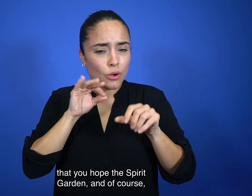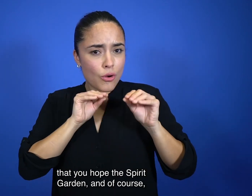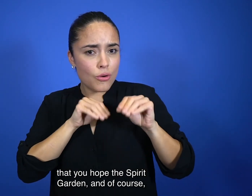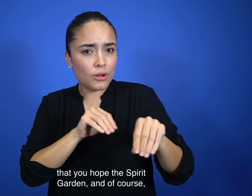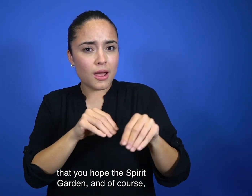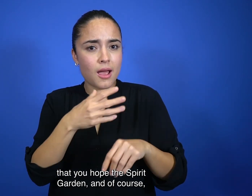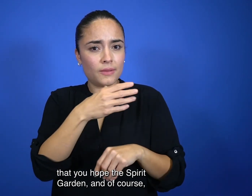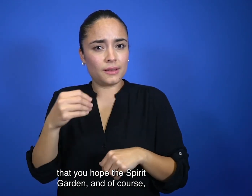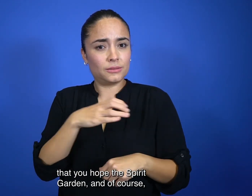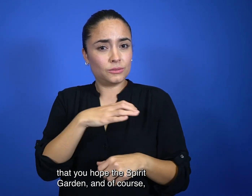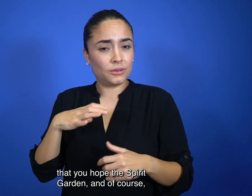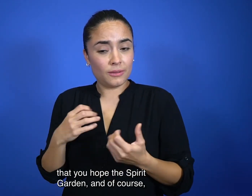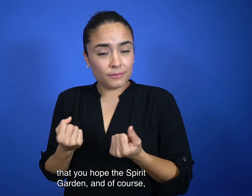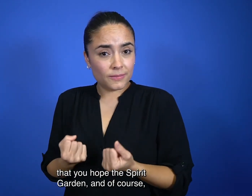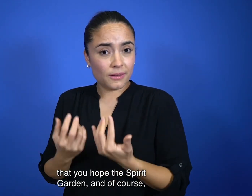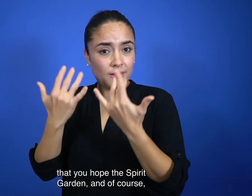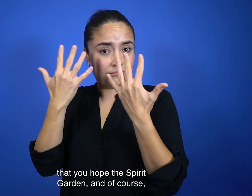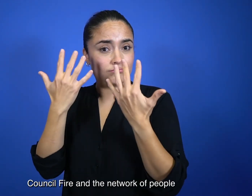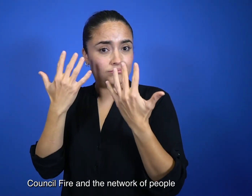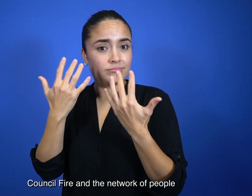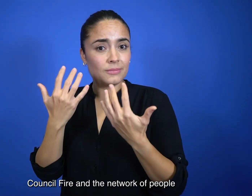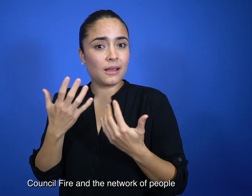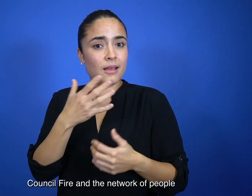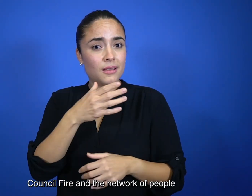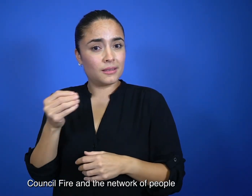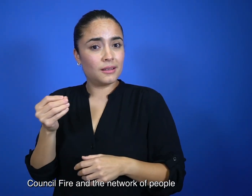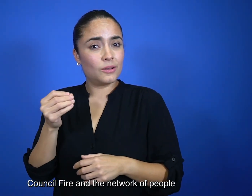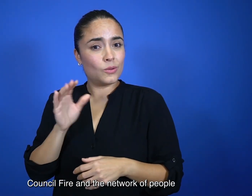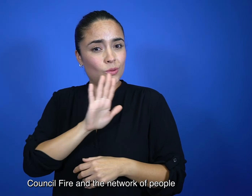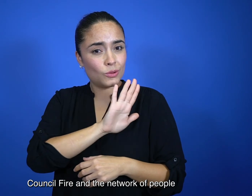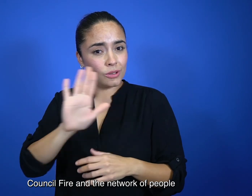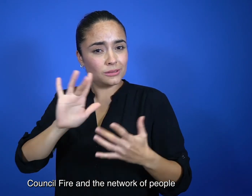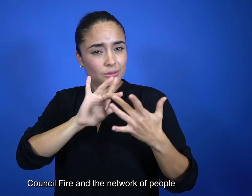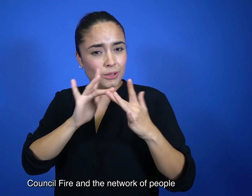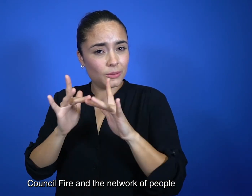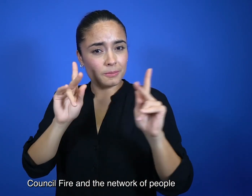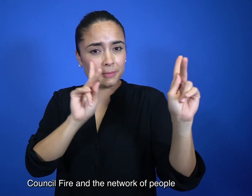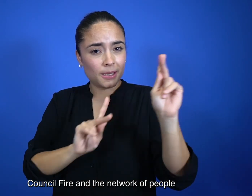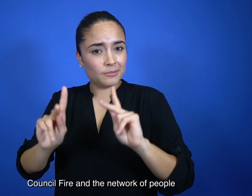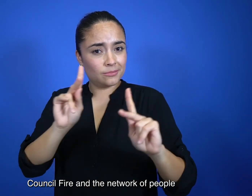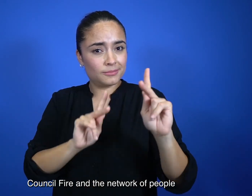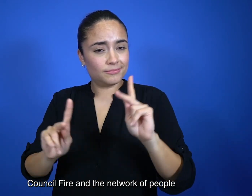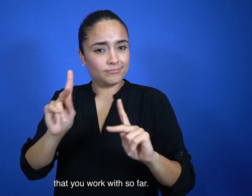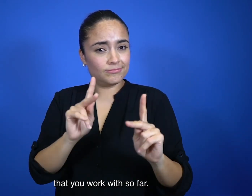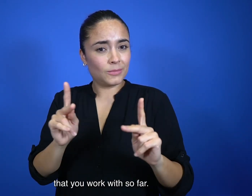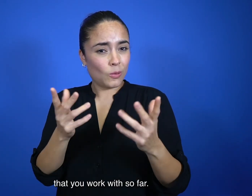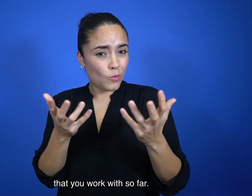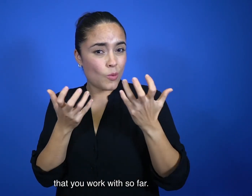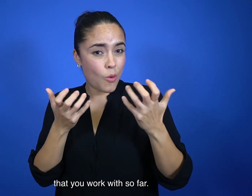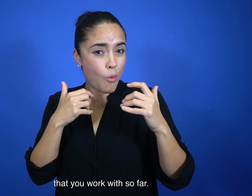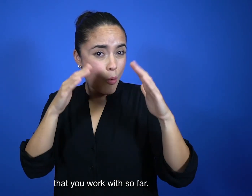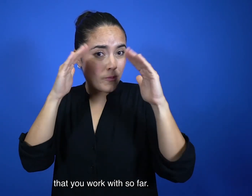and, of course, Council Fire and the network of people you work with hope